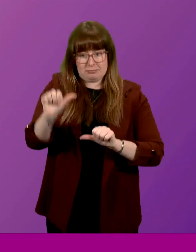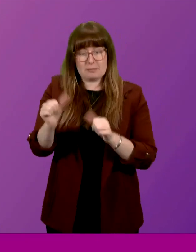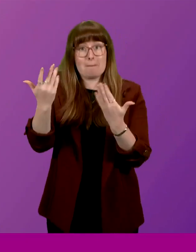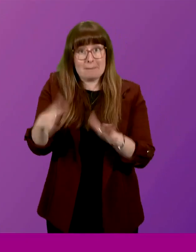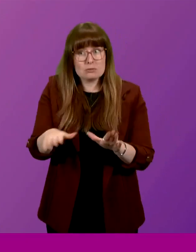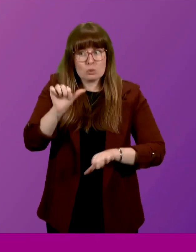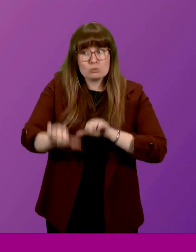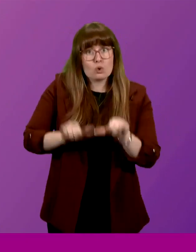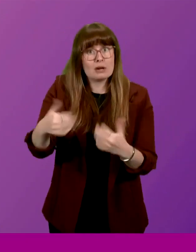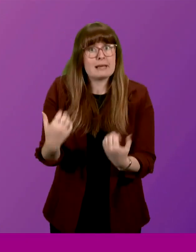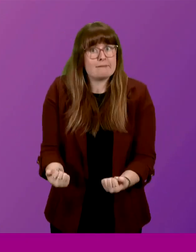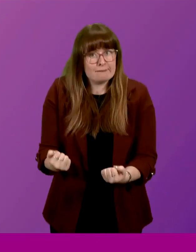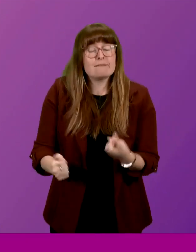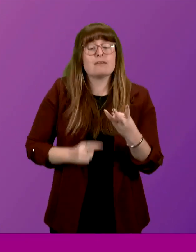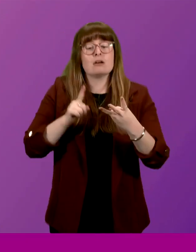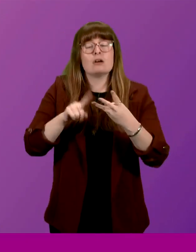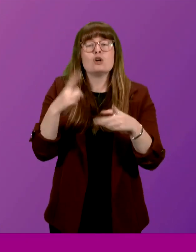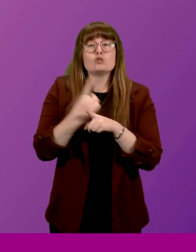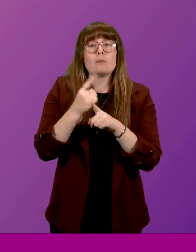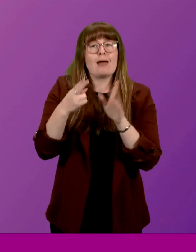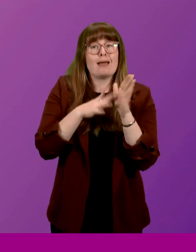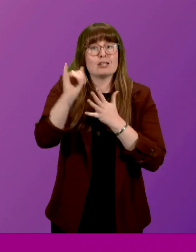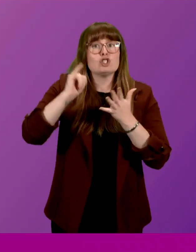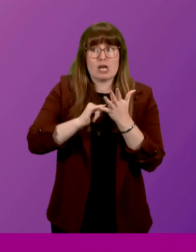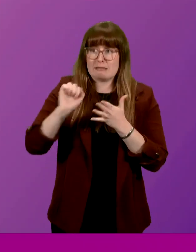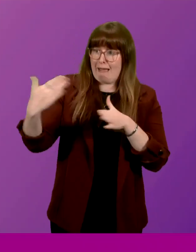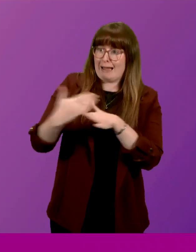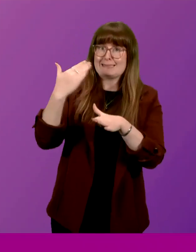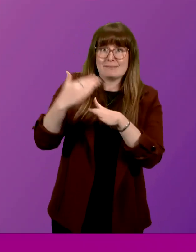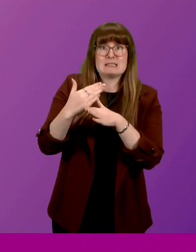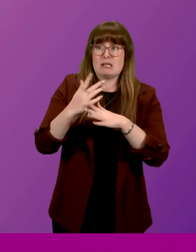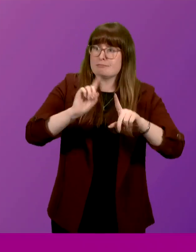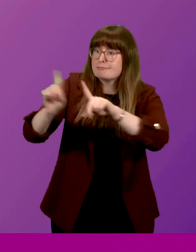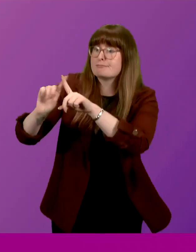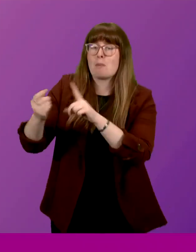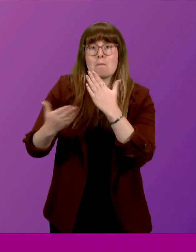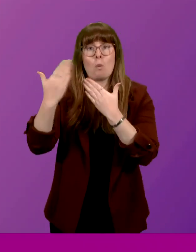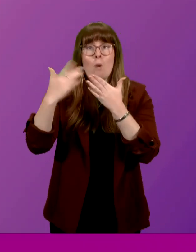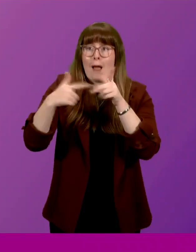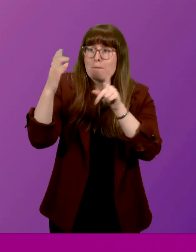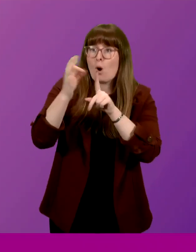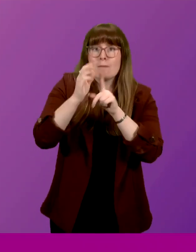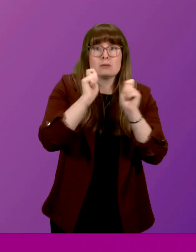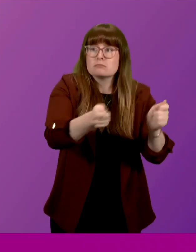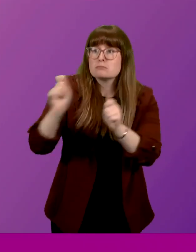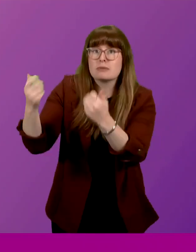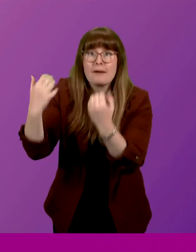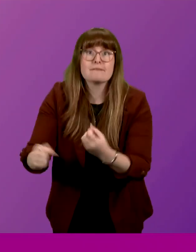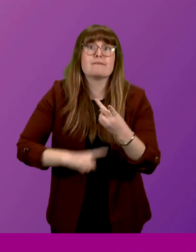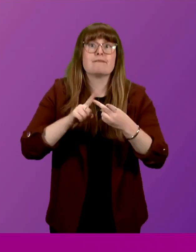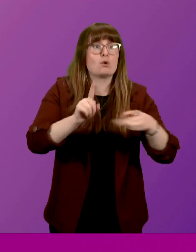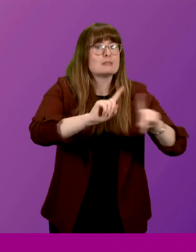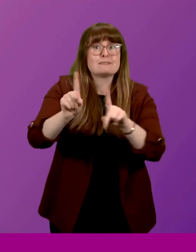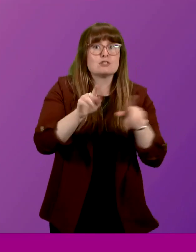made in that respect. Activity in the National Health Service has increased, with extra appointments being available in a whole range